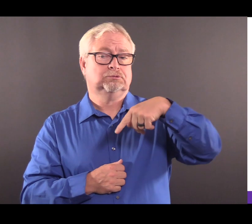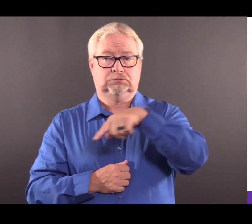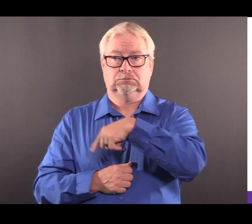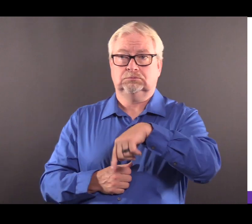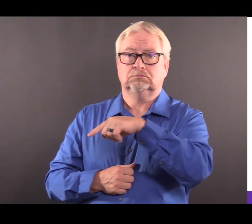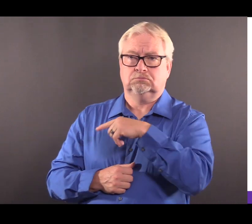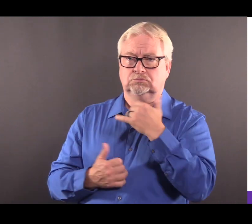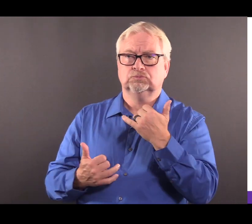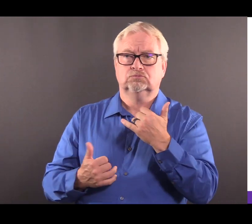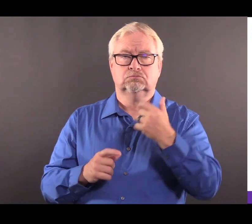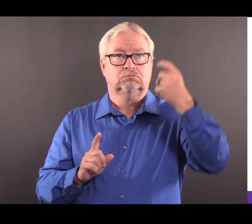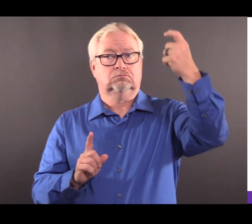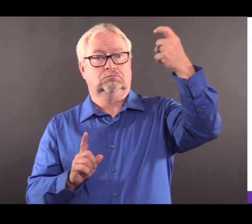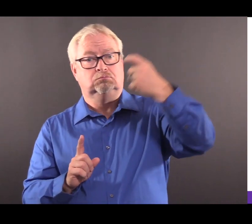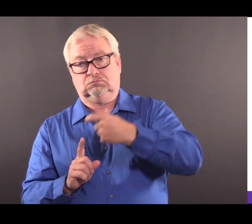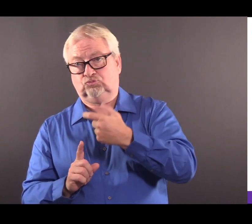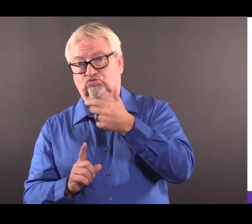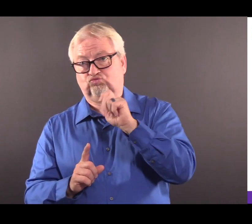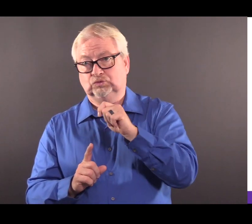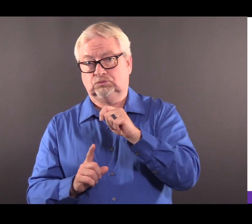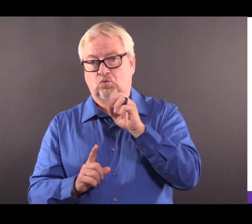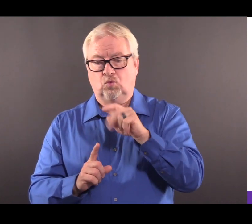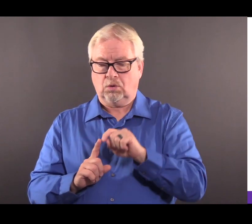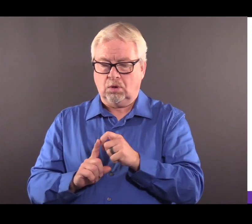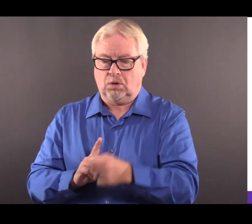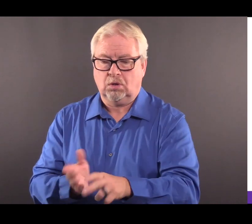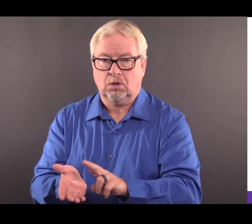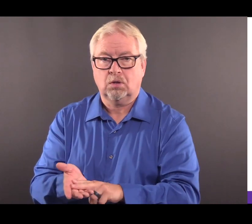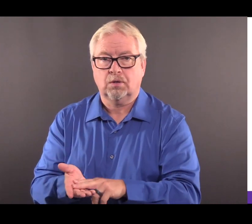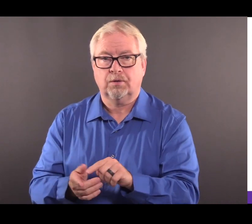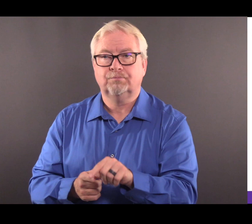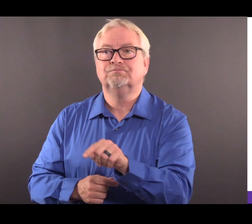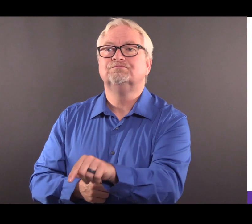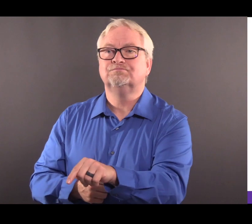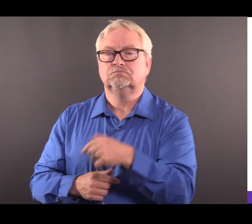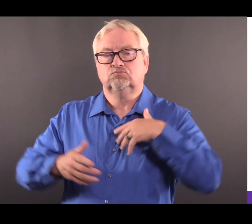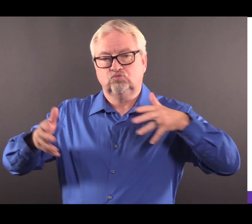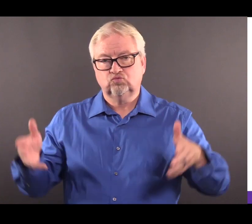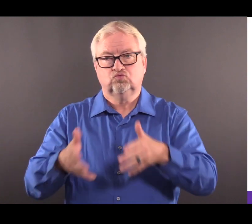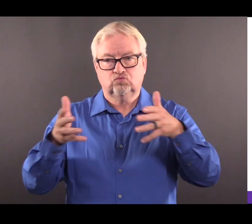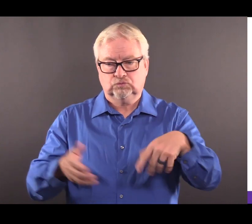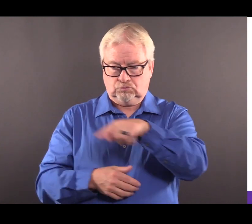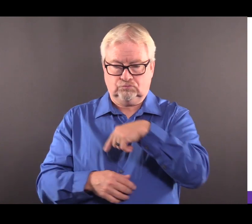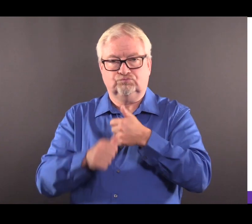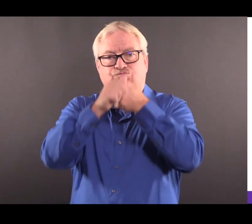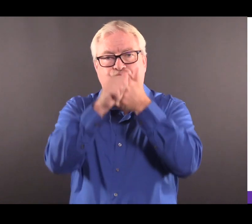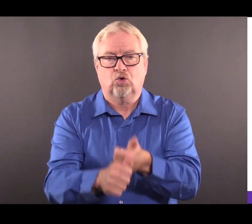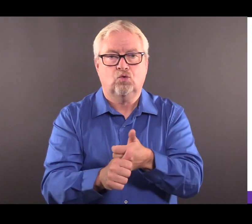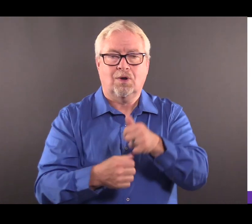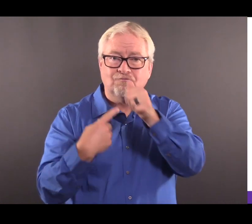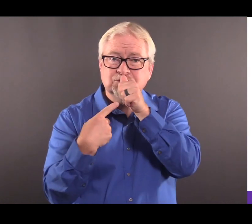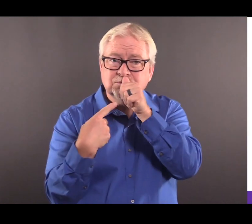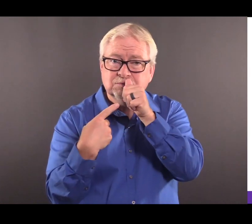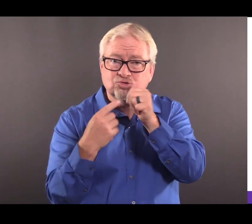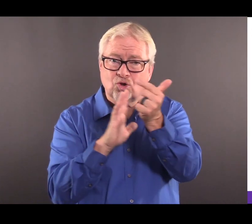Most VSPs are grantees and subgrantees of these acts, and even if not, are encouraged